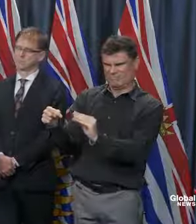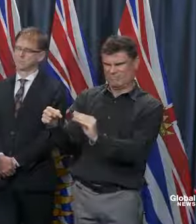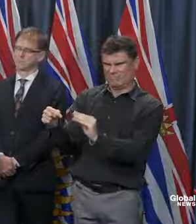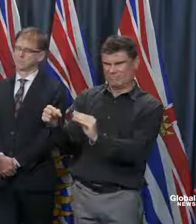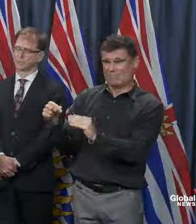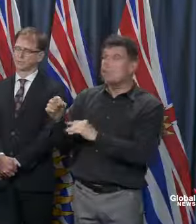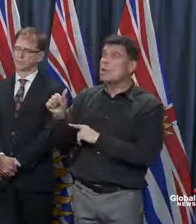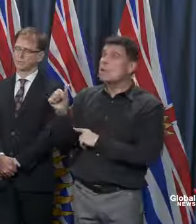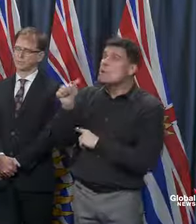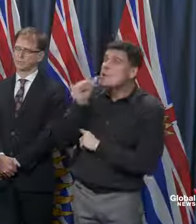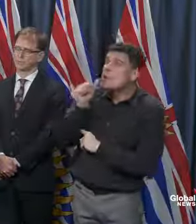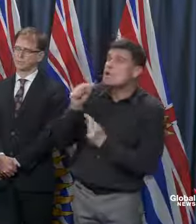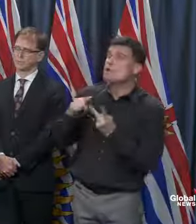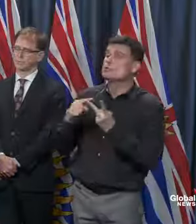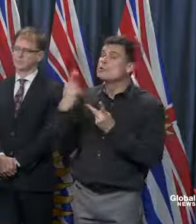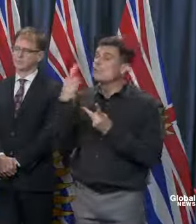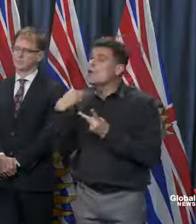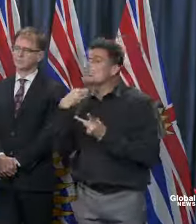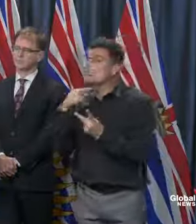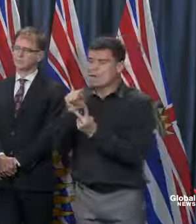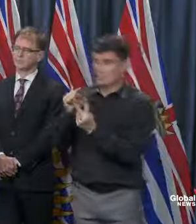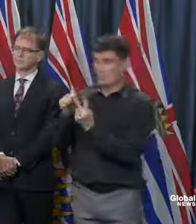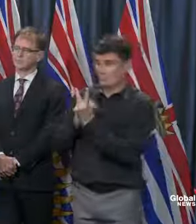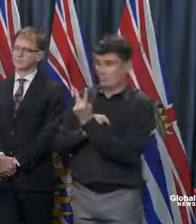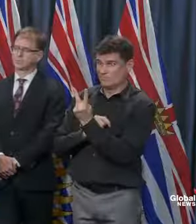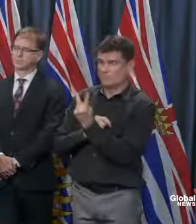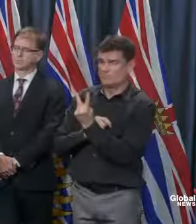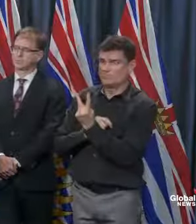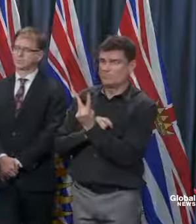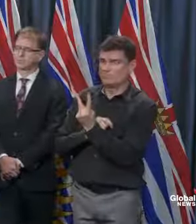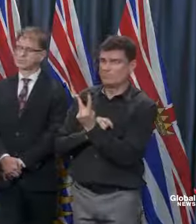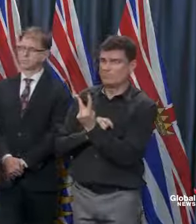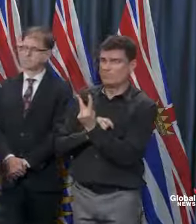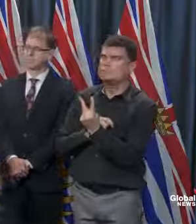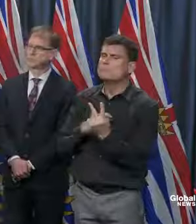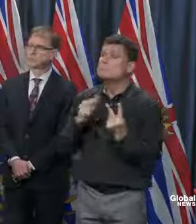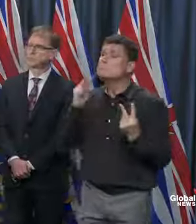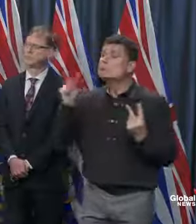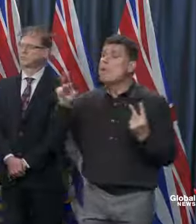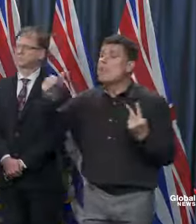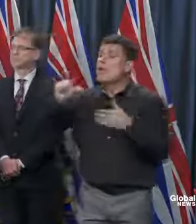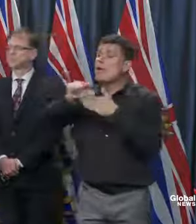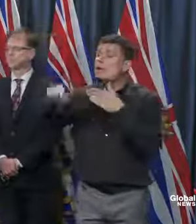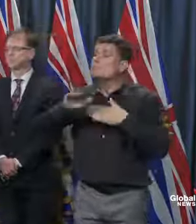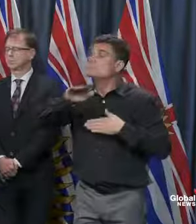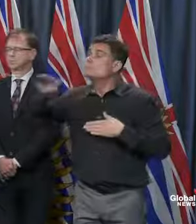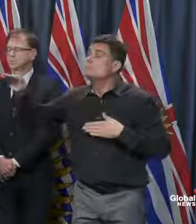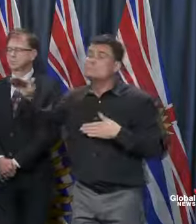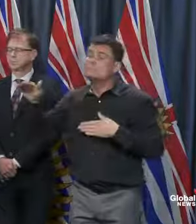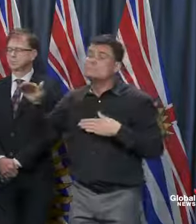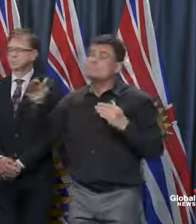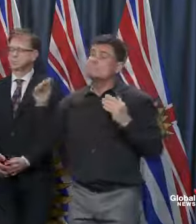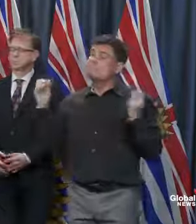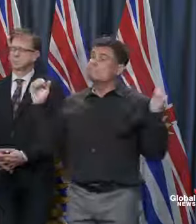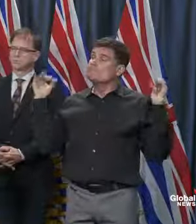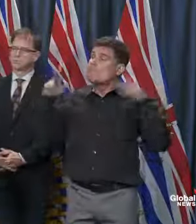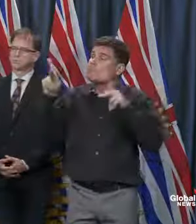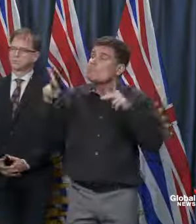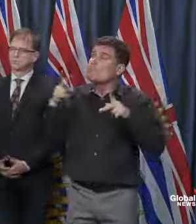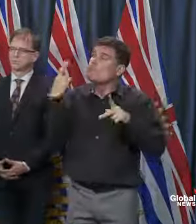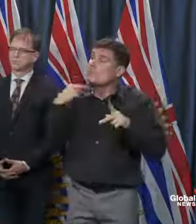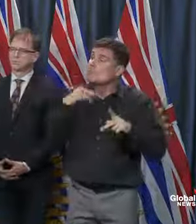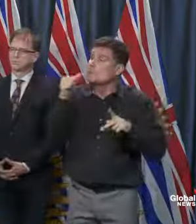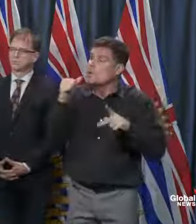other places, governments are asking those types of businesses to either limit their capacity or in some